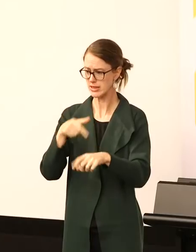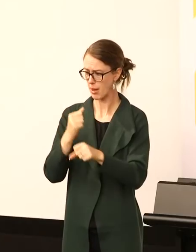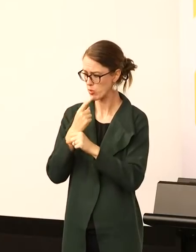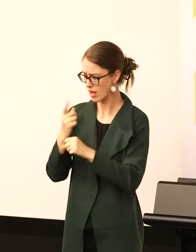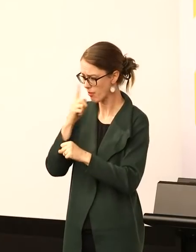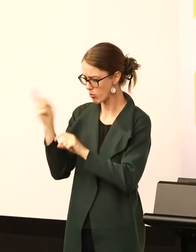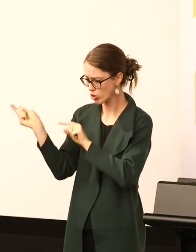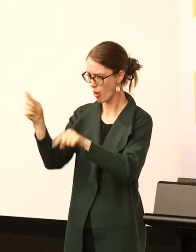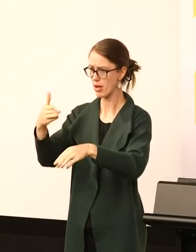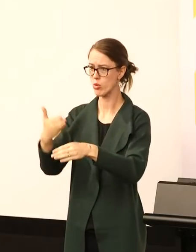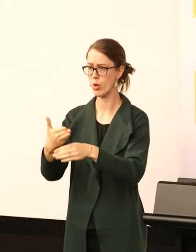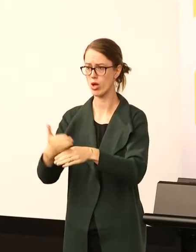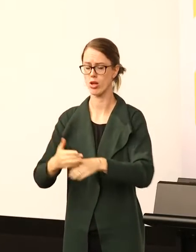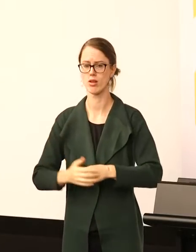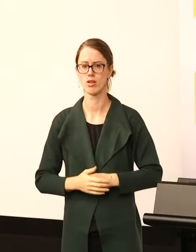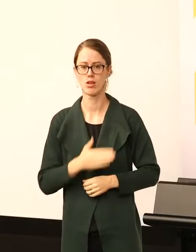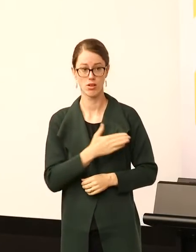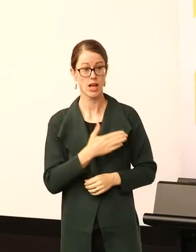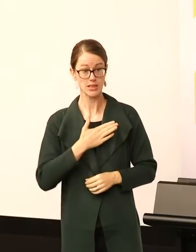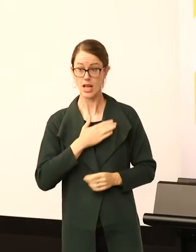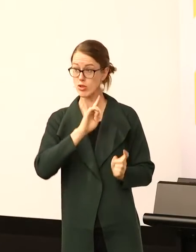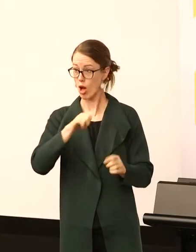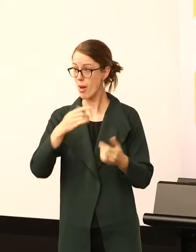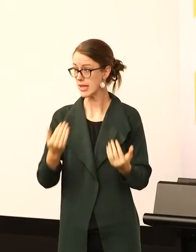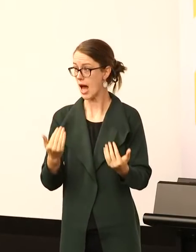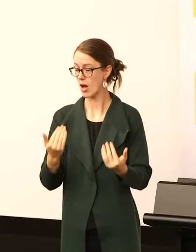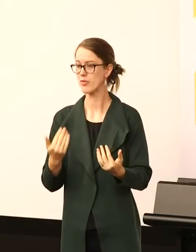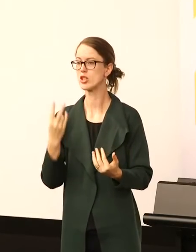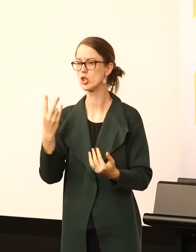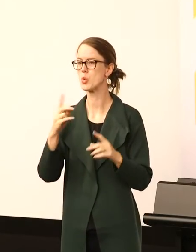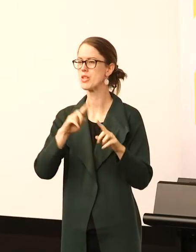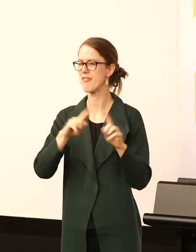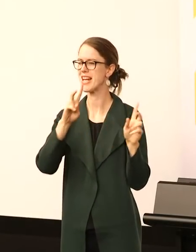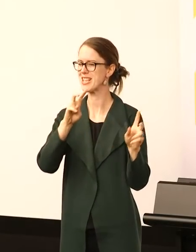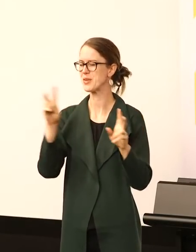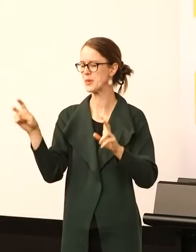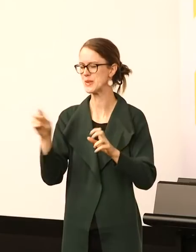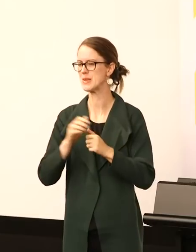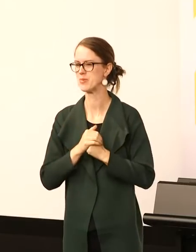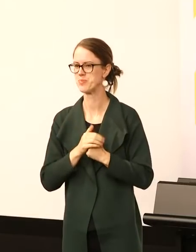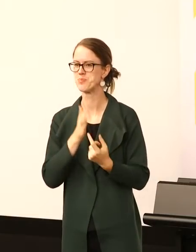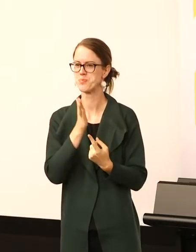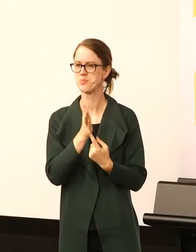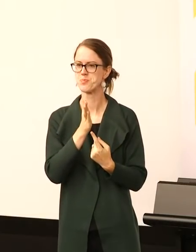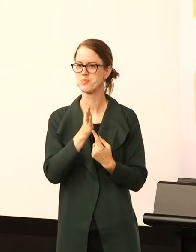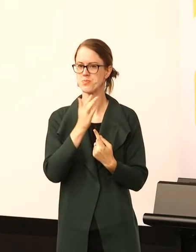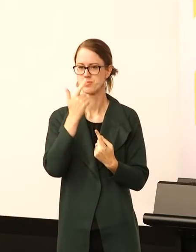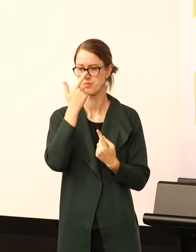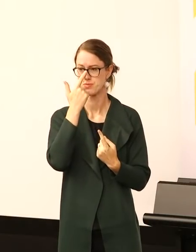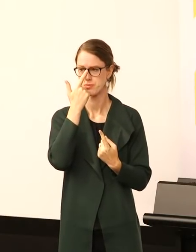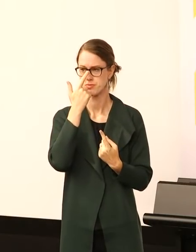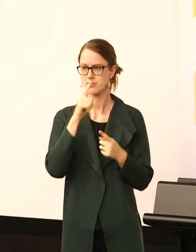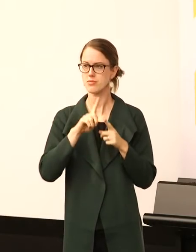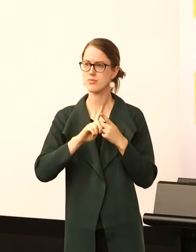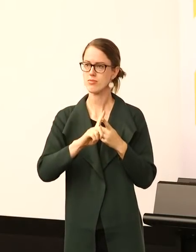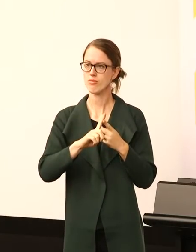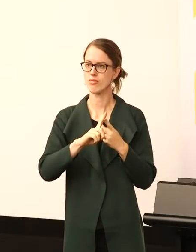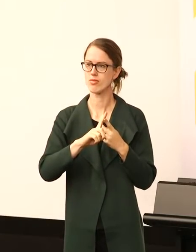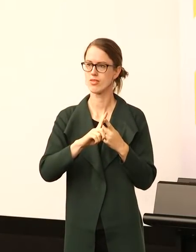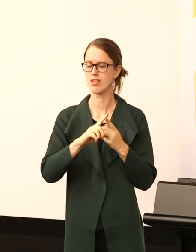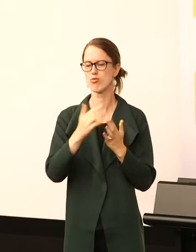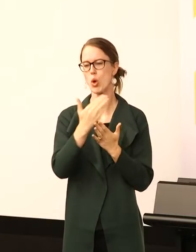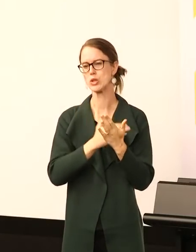to go back? Well, it's safe to go back now. I think there are 2 different issues here. One is we still have the guidance around